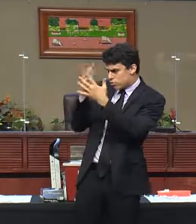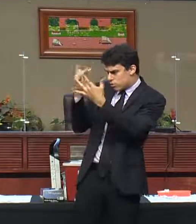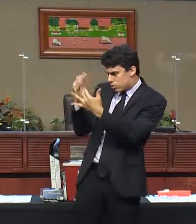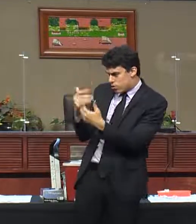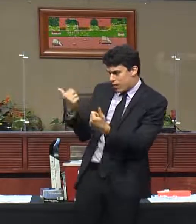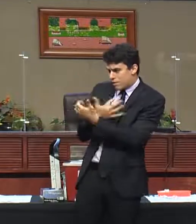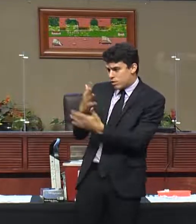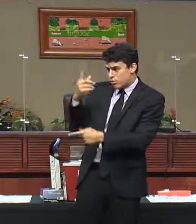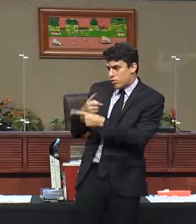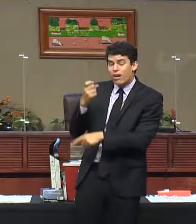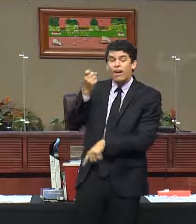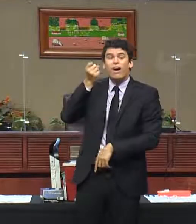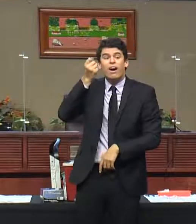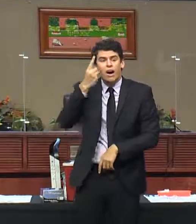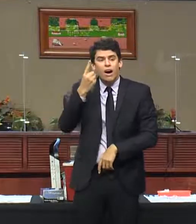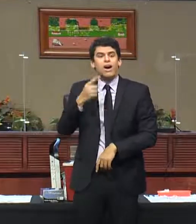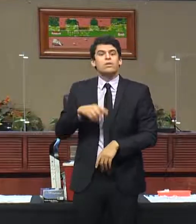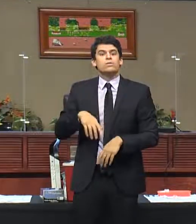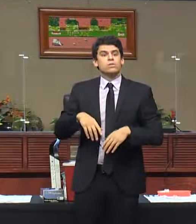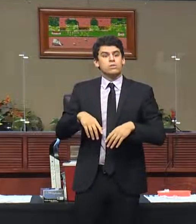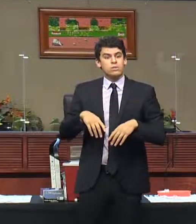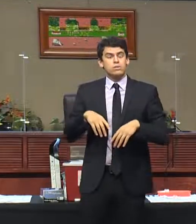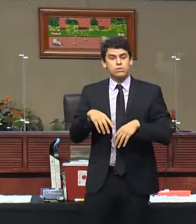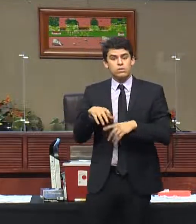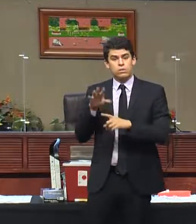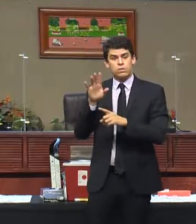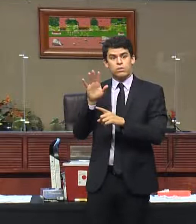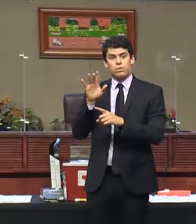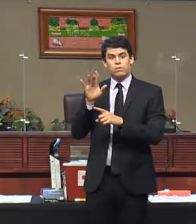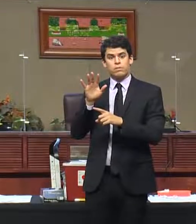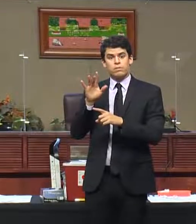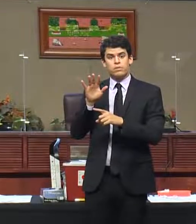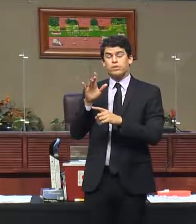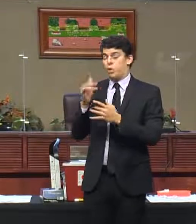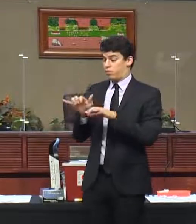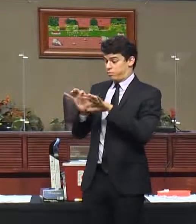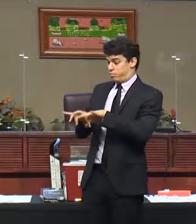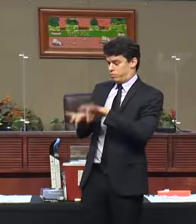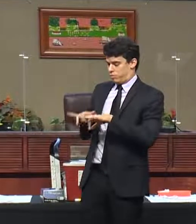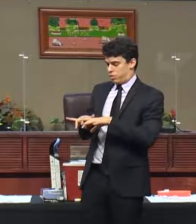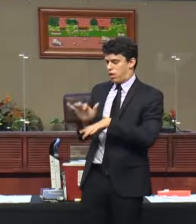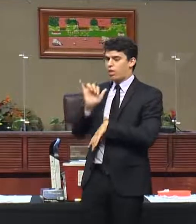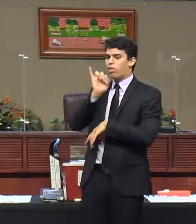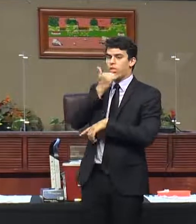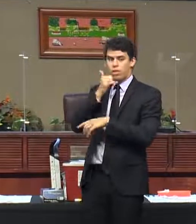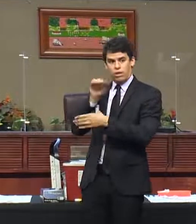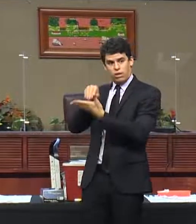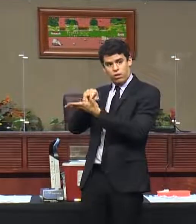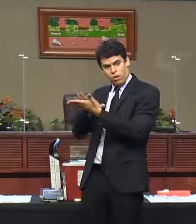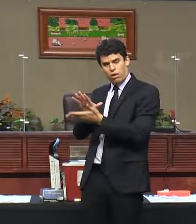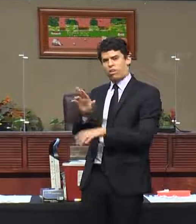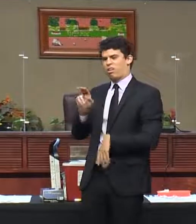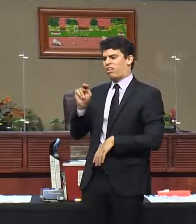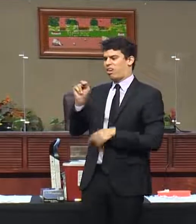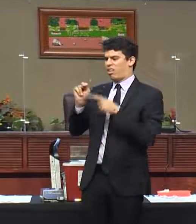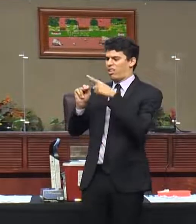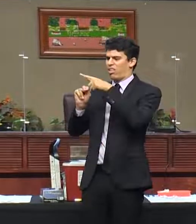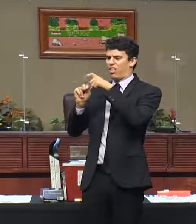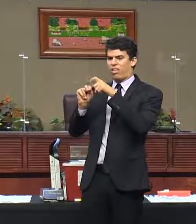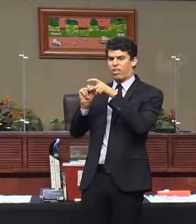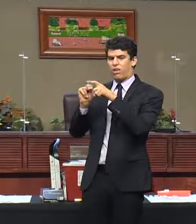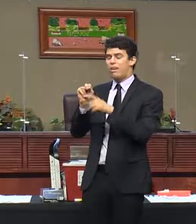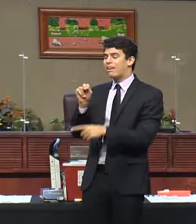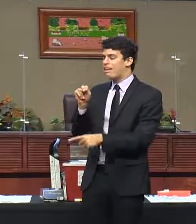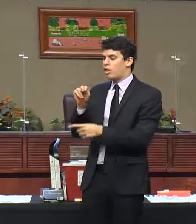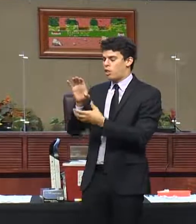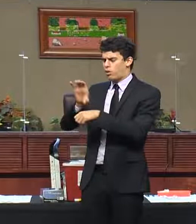everything, including the vaccine's lot number. It got confused because it's a code in English. So it really didn't recognize the